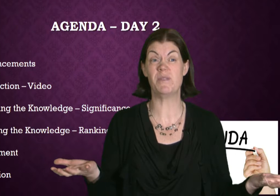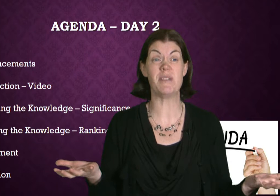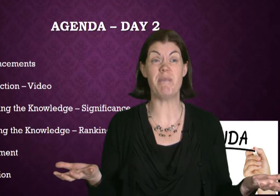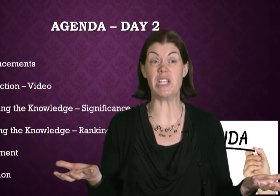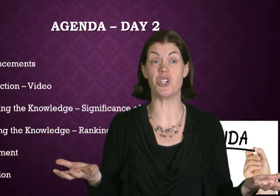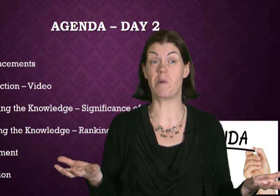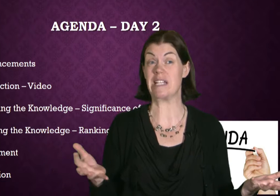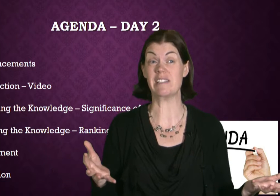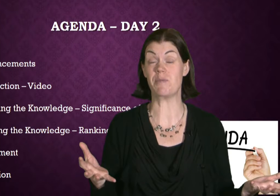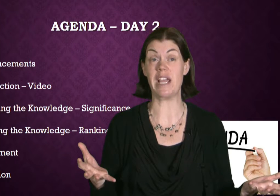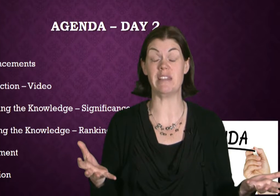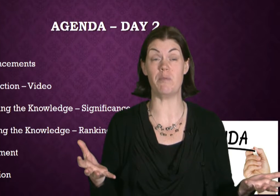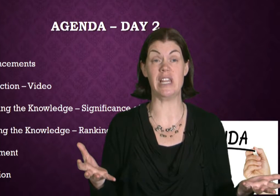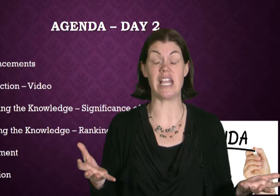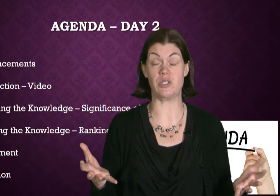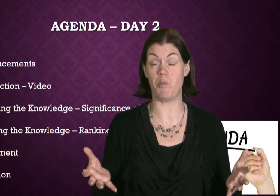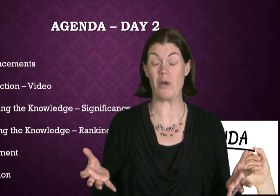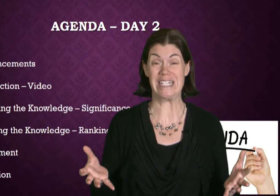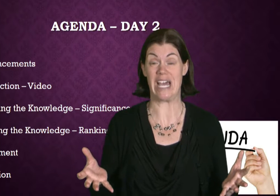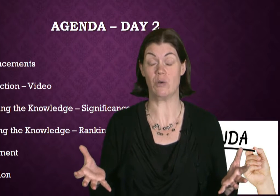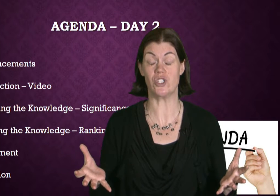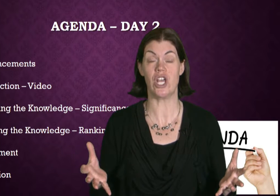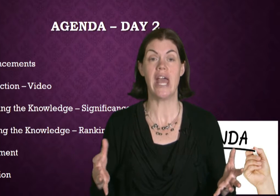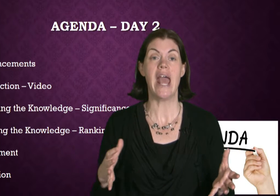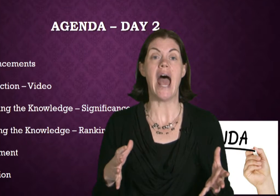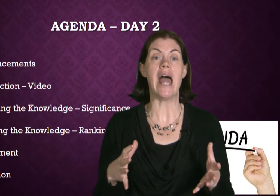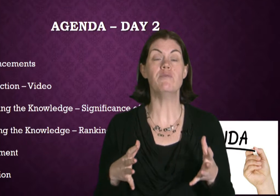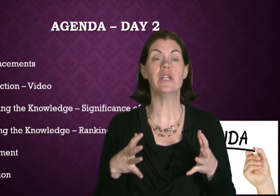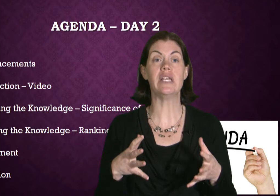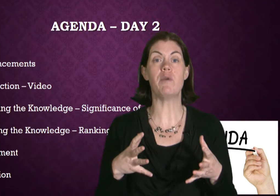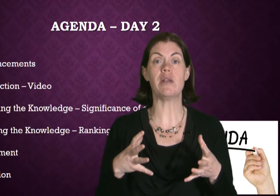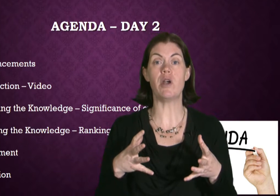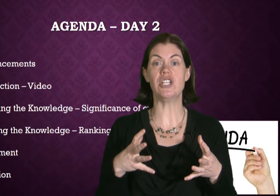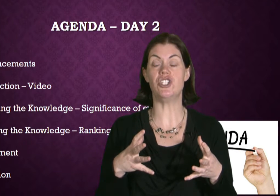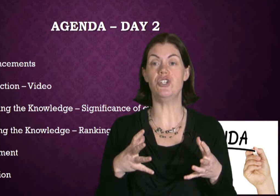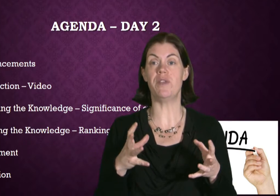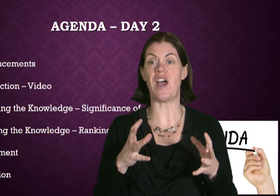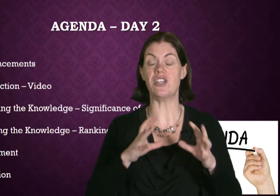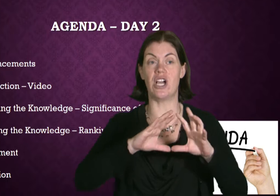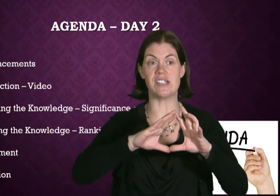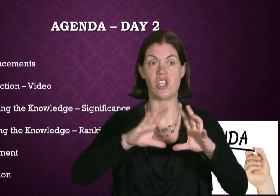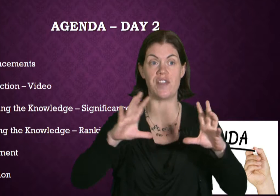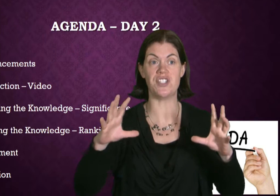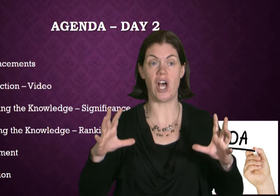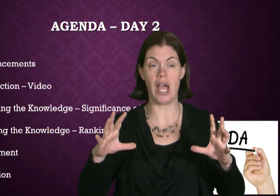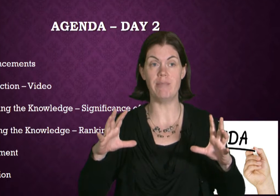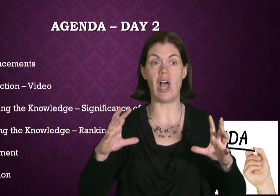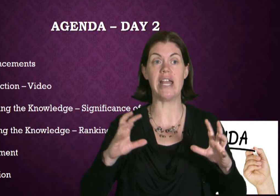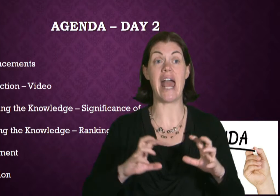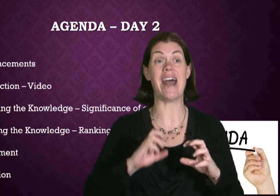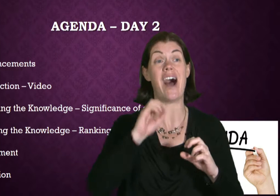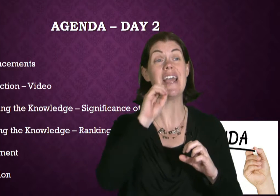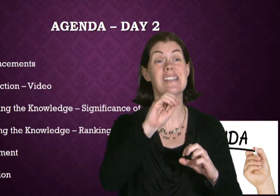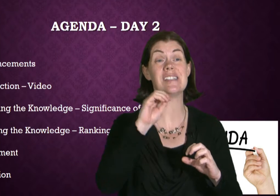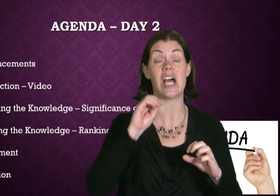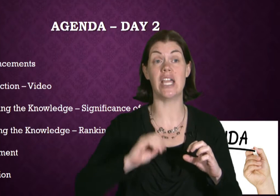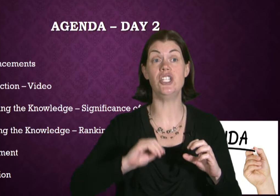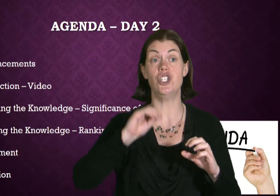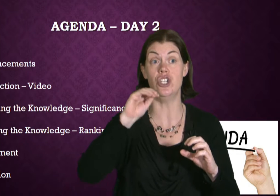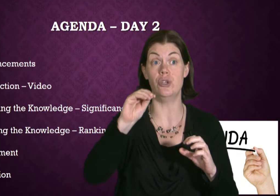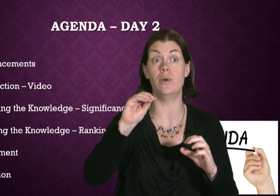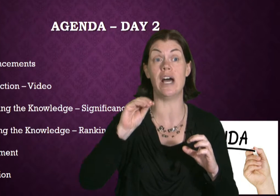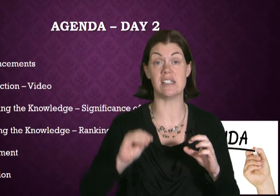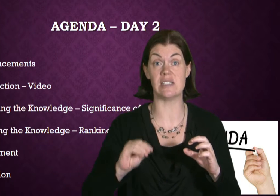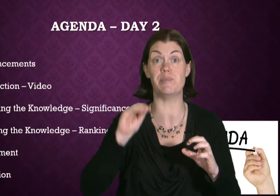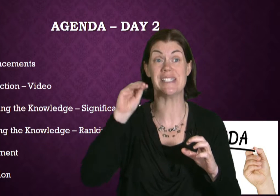major ones, right? That we like to point out. And really what I wanted to do with that, you guys saw the timeline and I